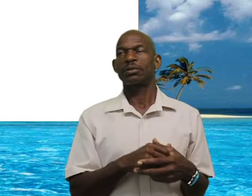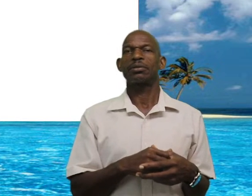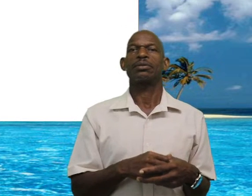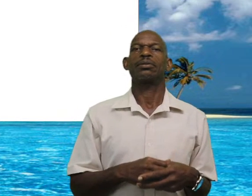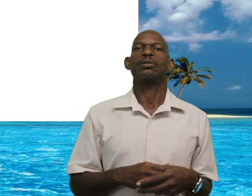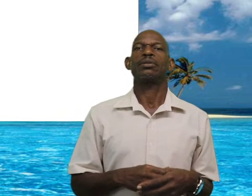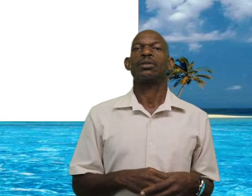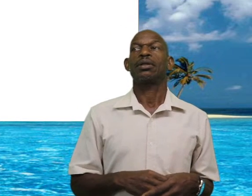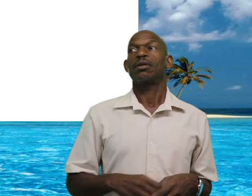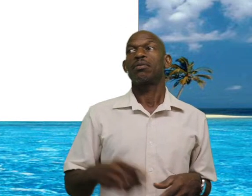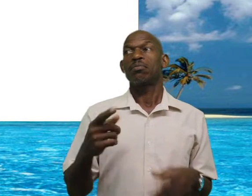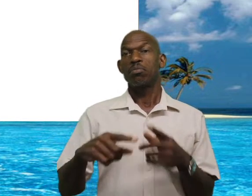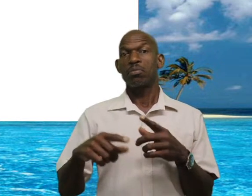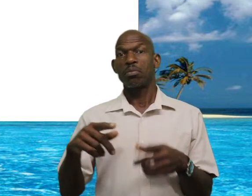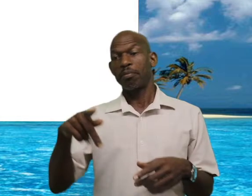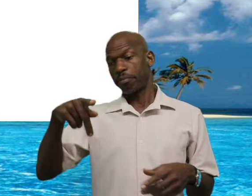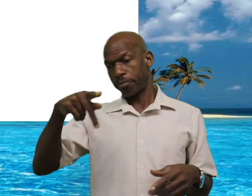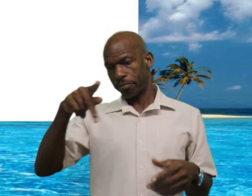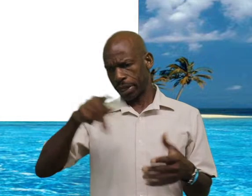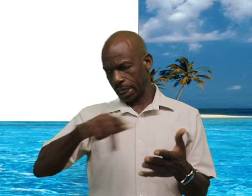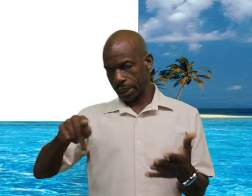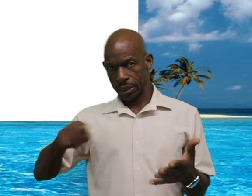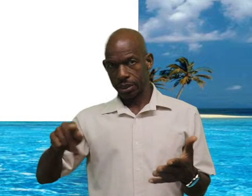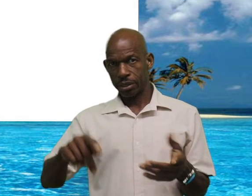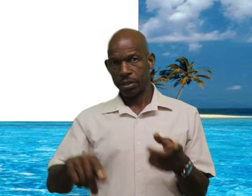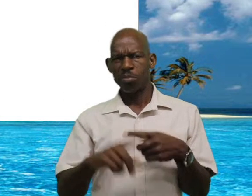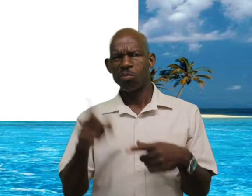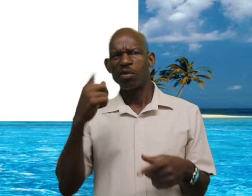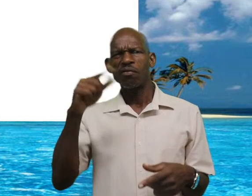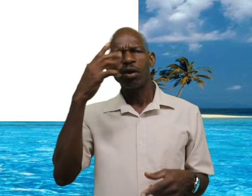then I'm putting the S.